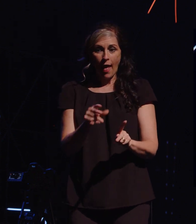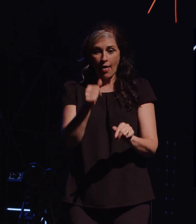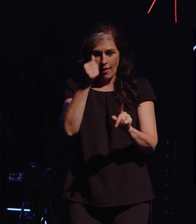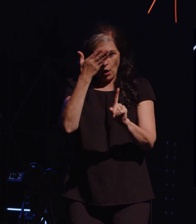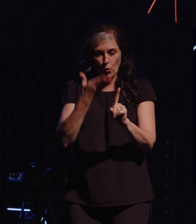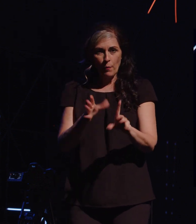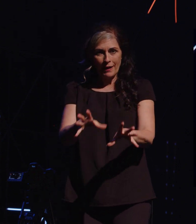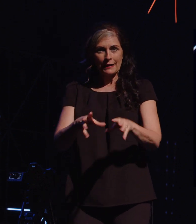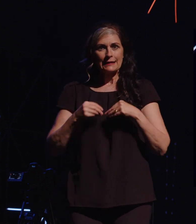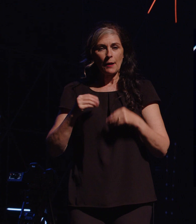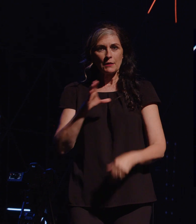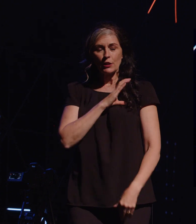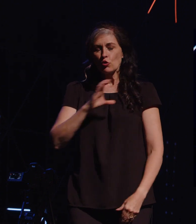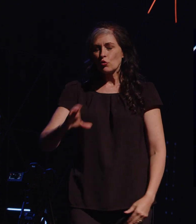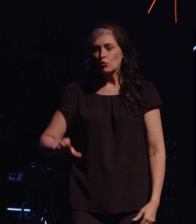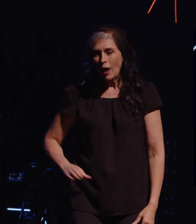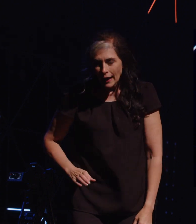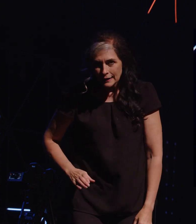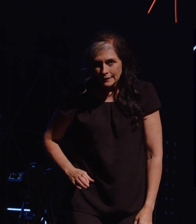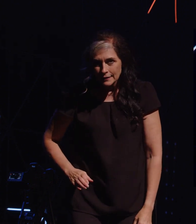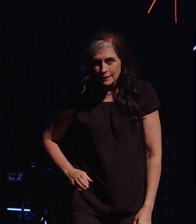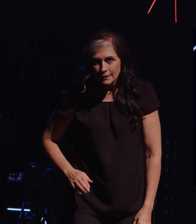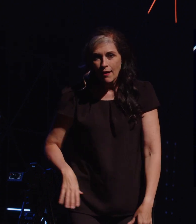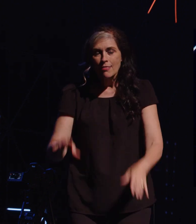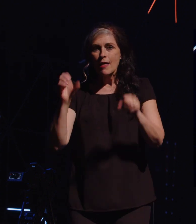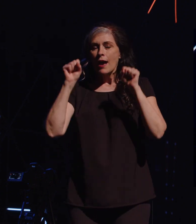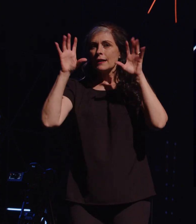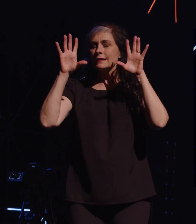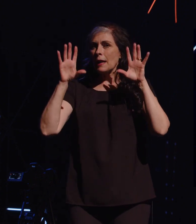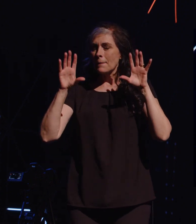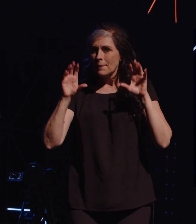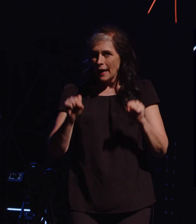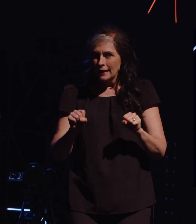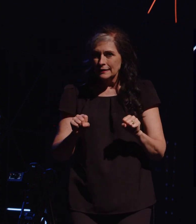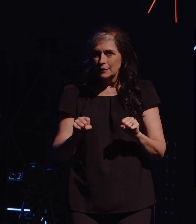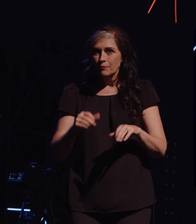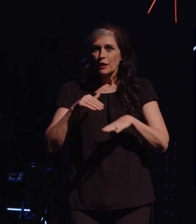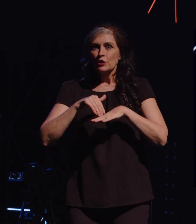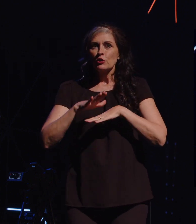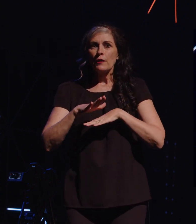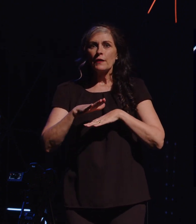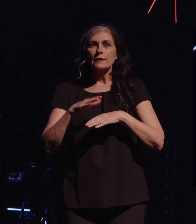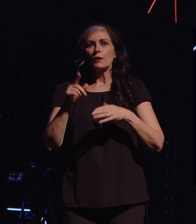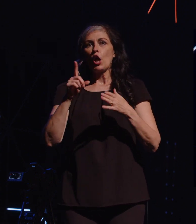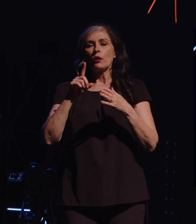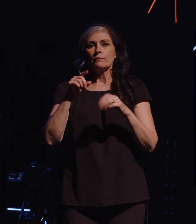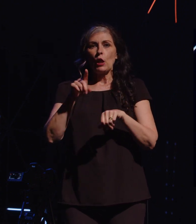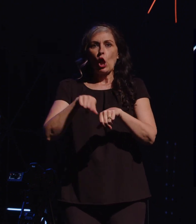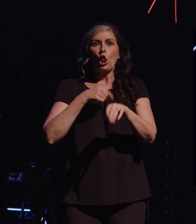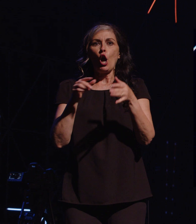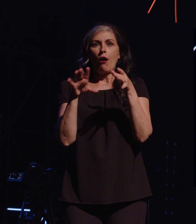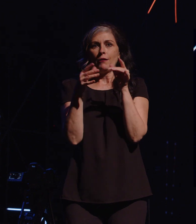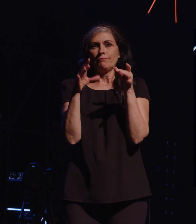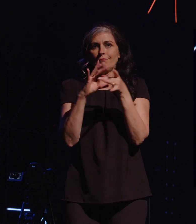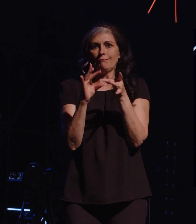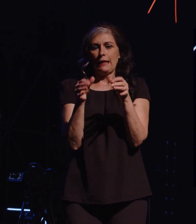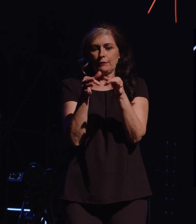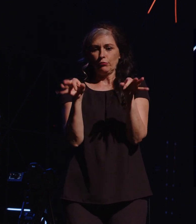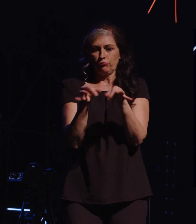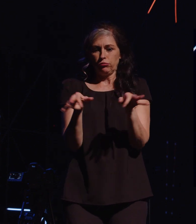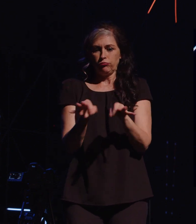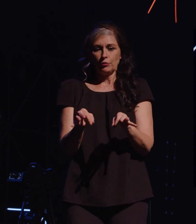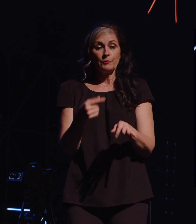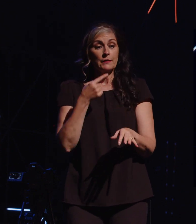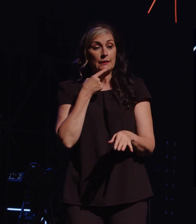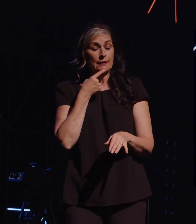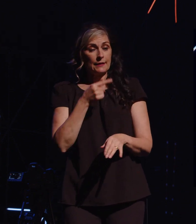accepted Christ. Is that not amazing? And she sent this long text message to our small group, just saying, hey, Daniel, thanks for